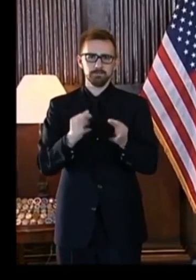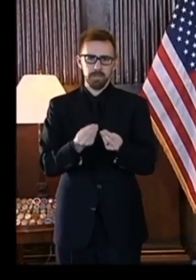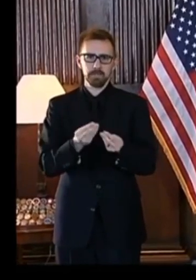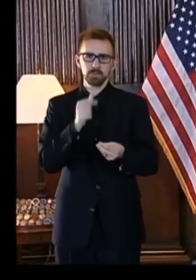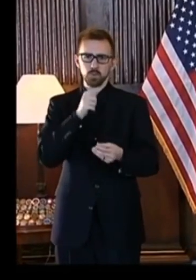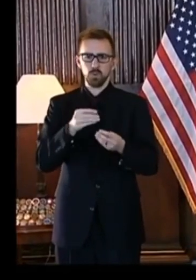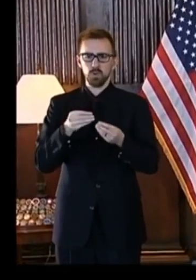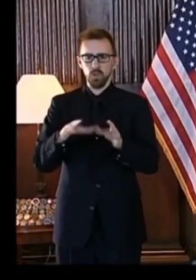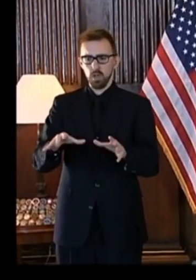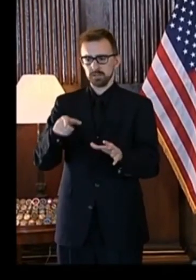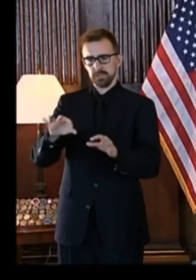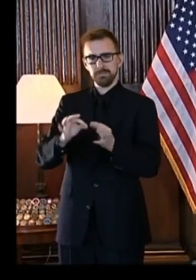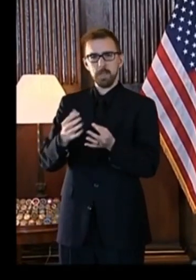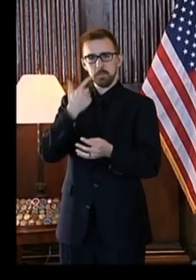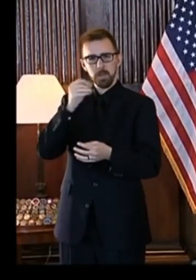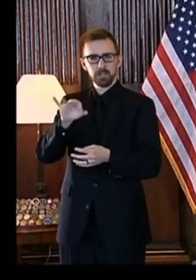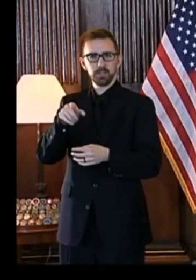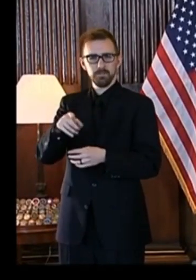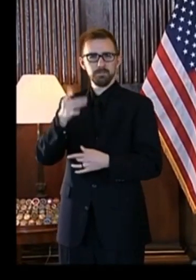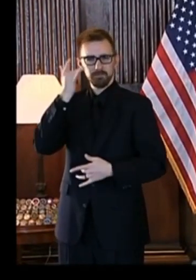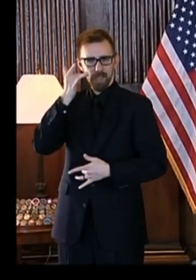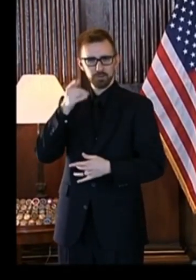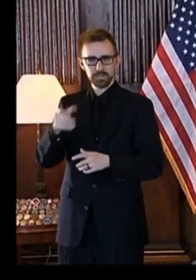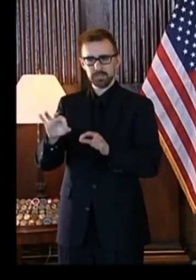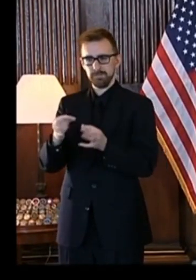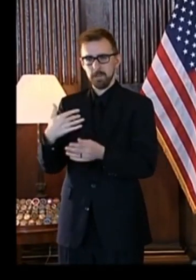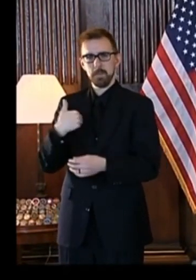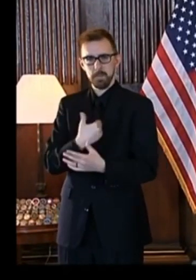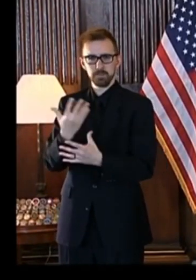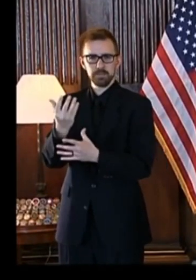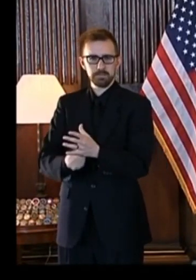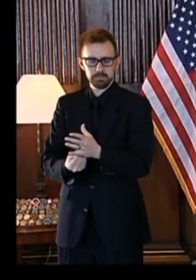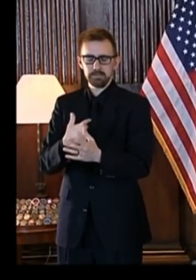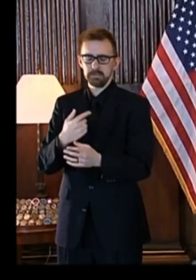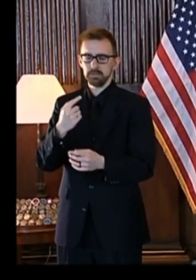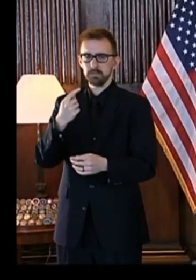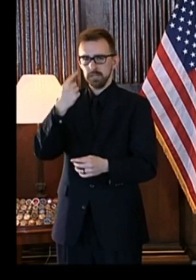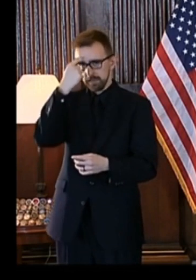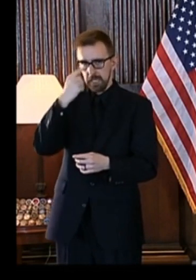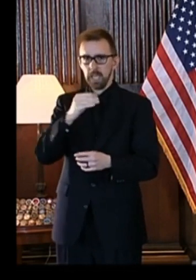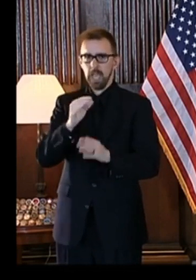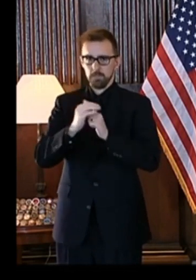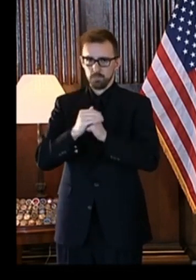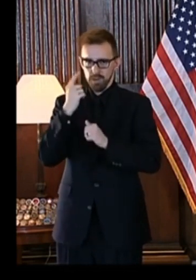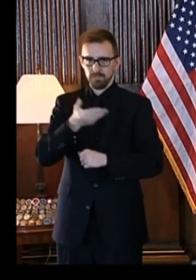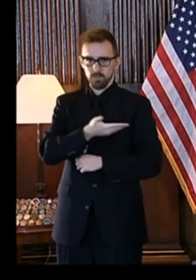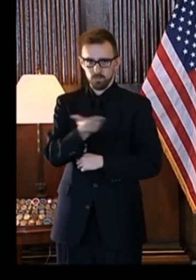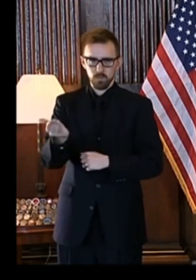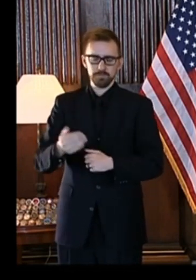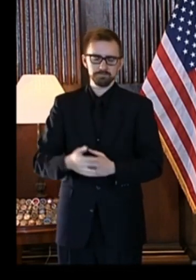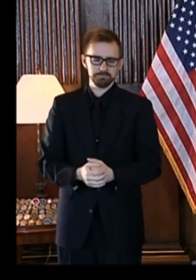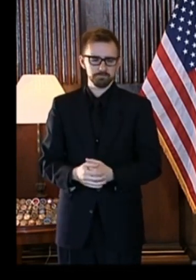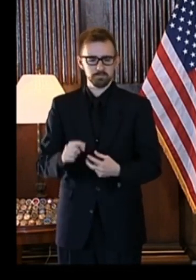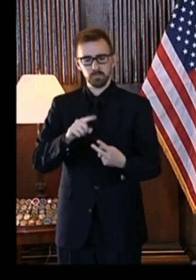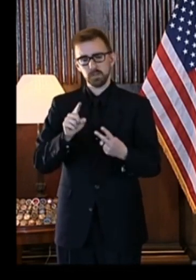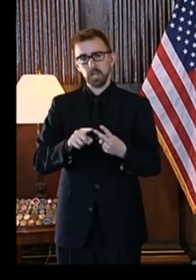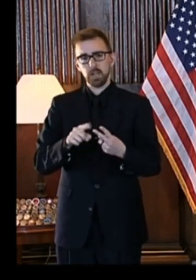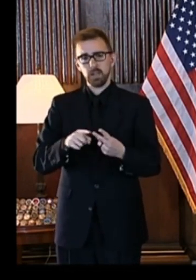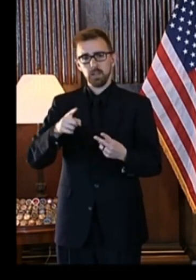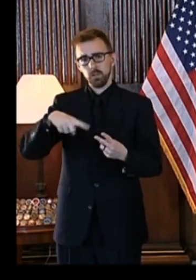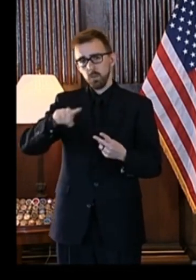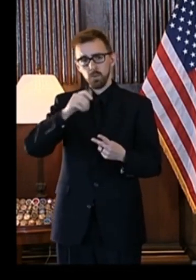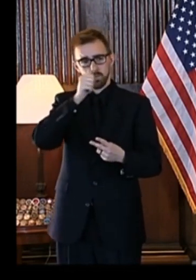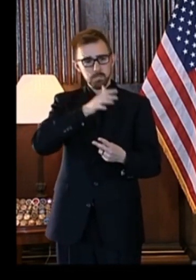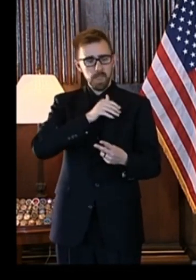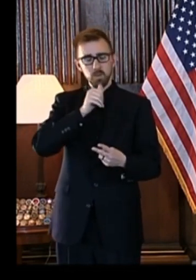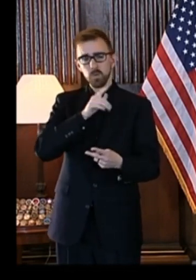to this virus. Please know that you're in our thoughts and prayers. Second, I want to thank the dedicated men and women